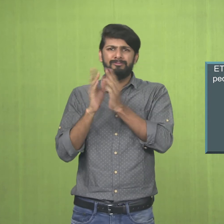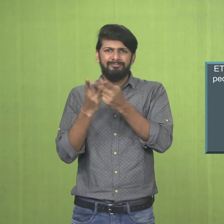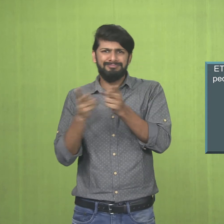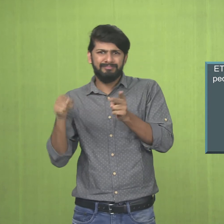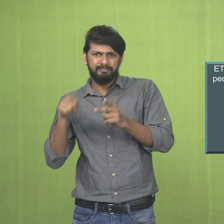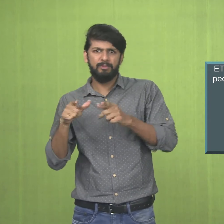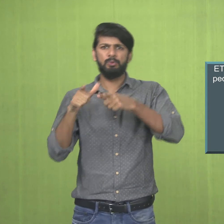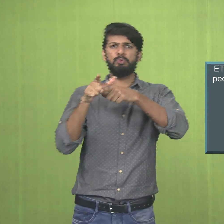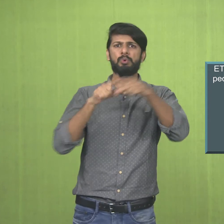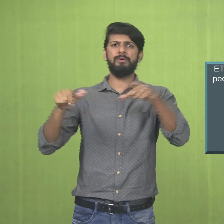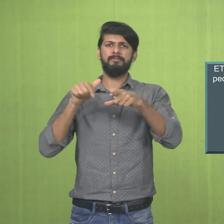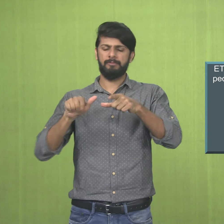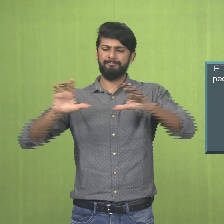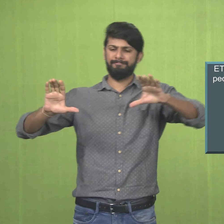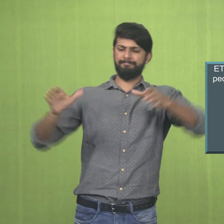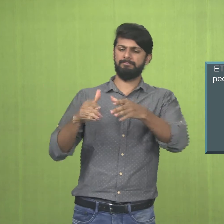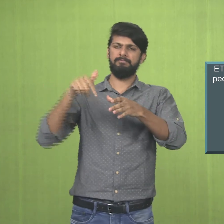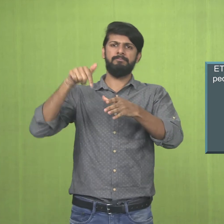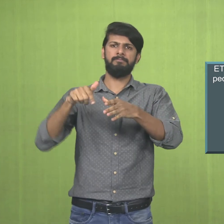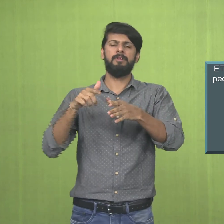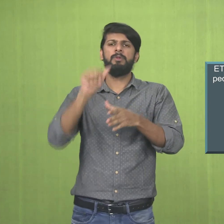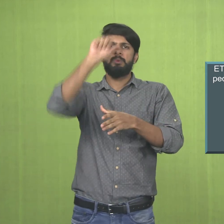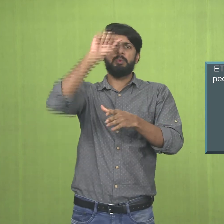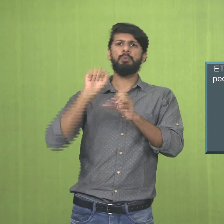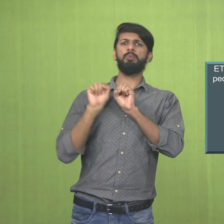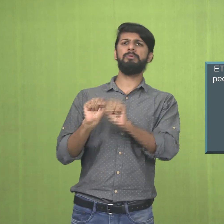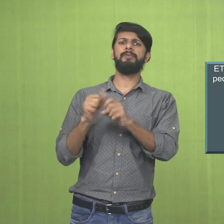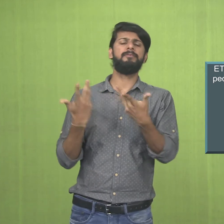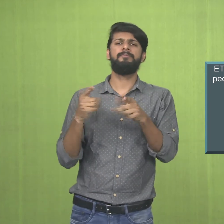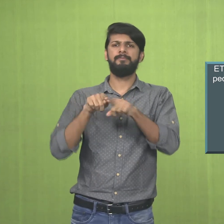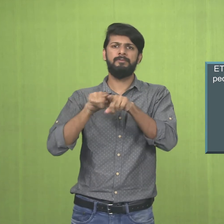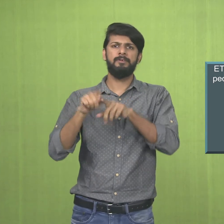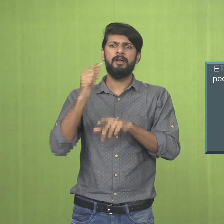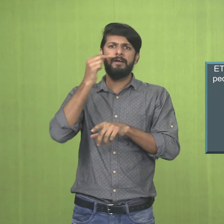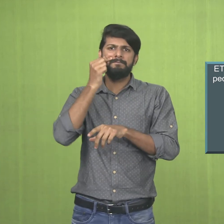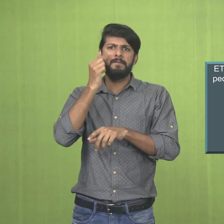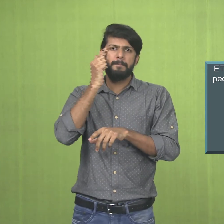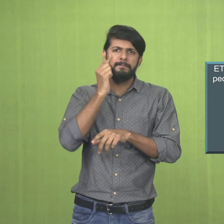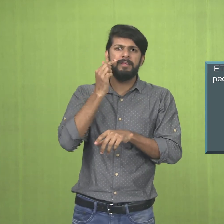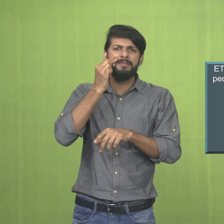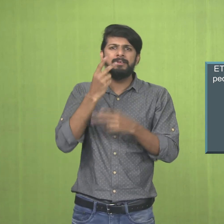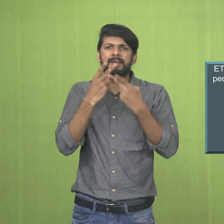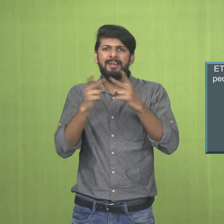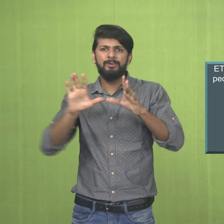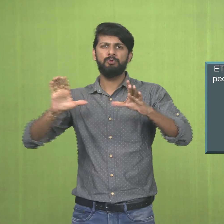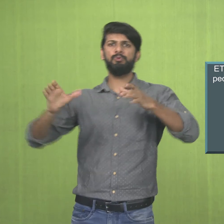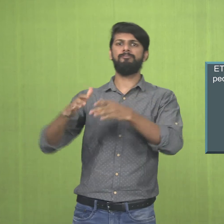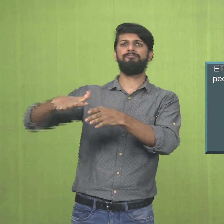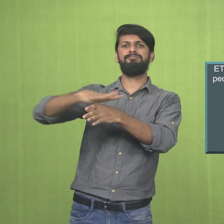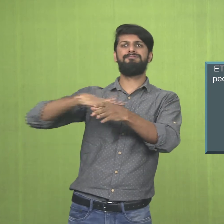is related to a particular group of people who have common culture, religion, and language.